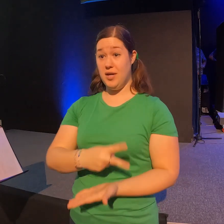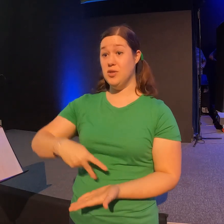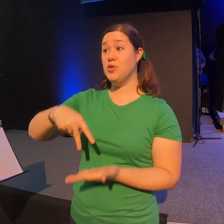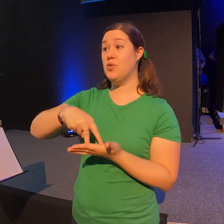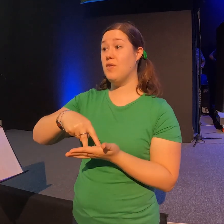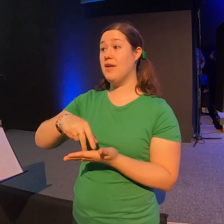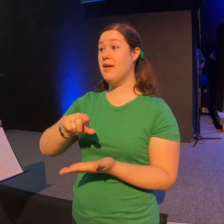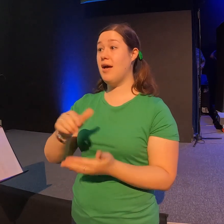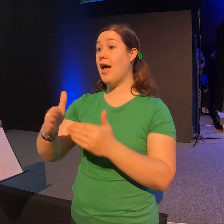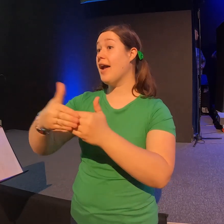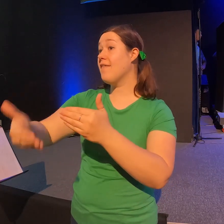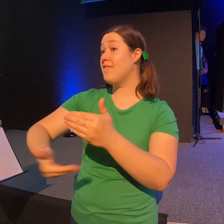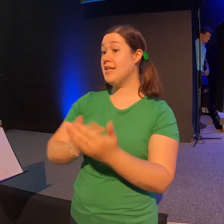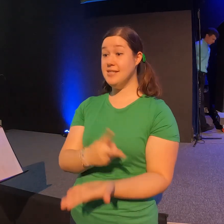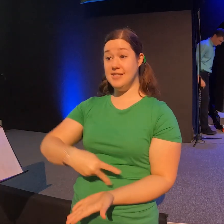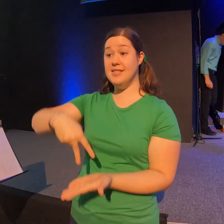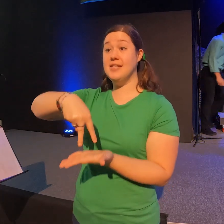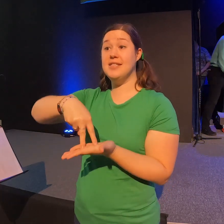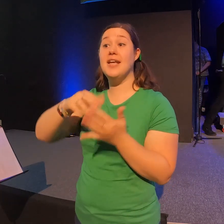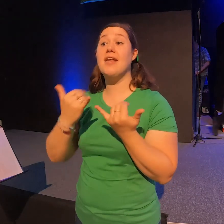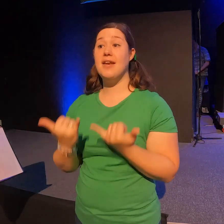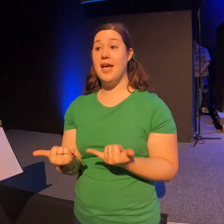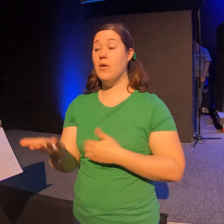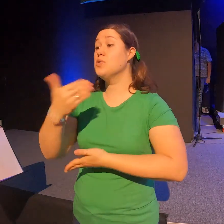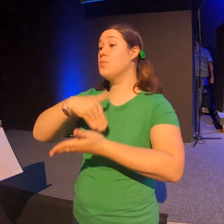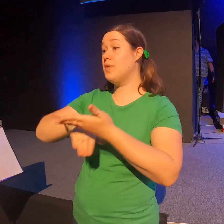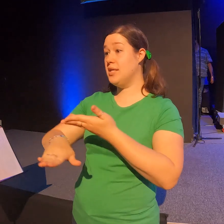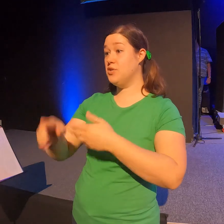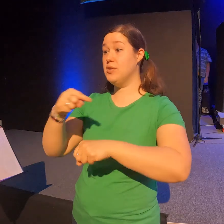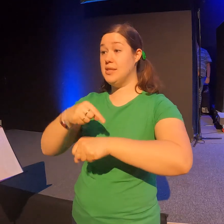enter into this time of worship with our call to worship together.